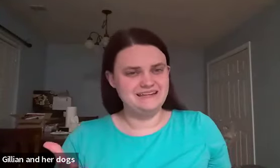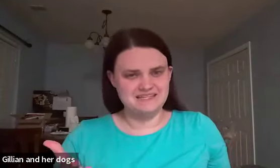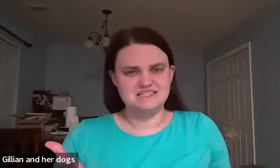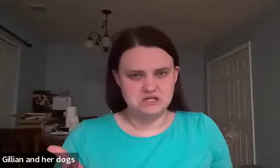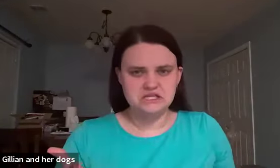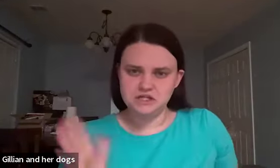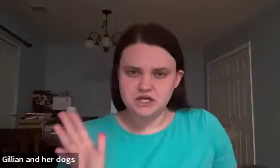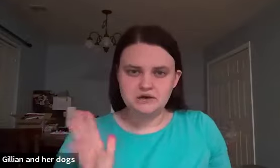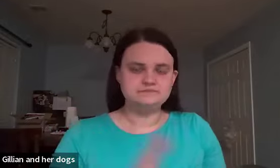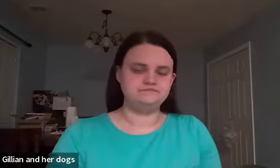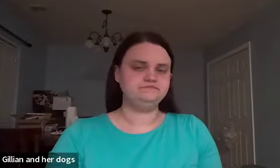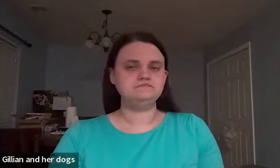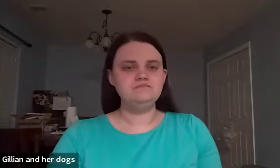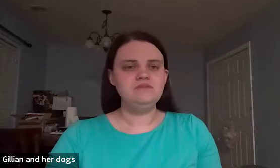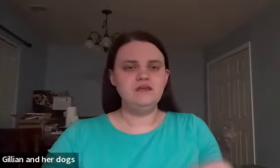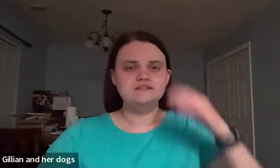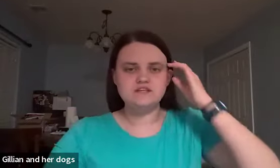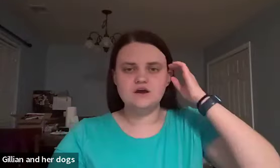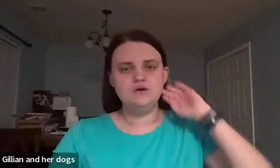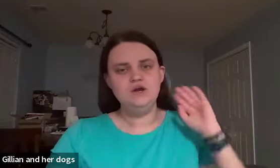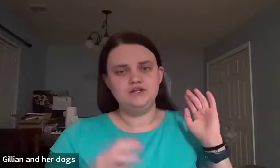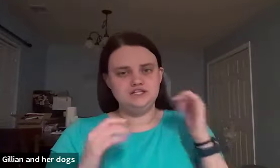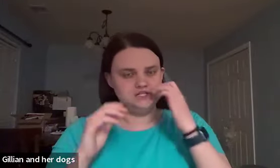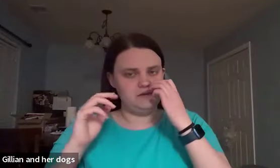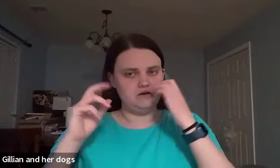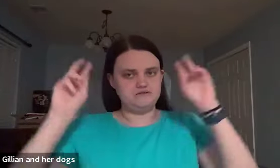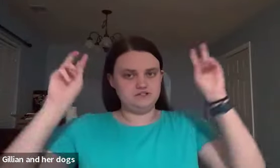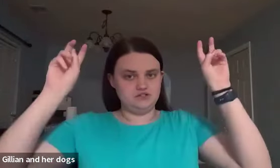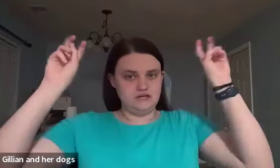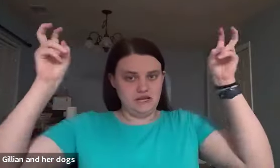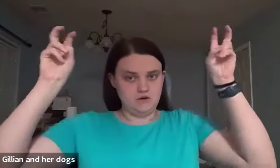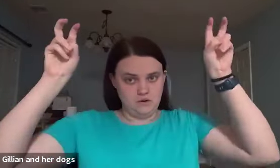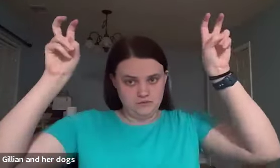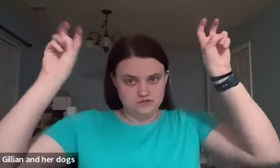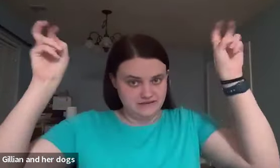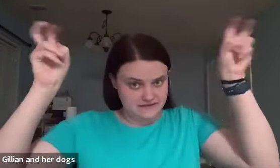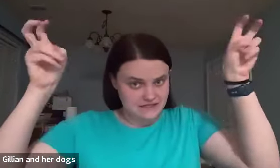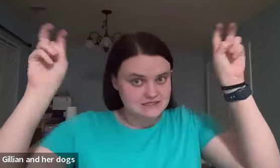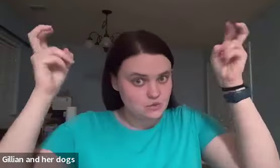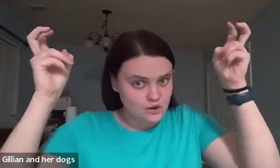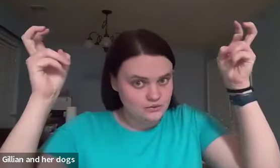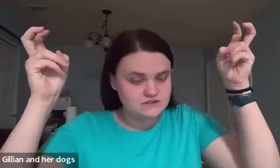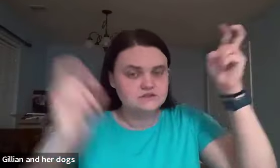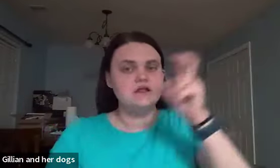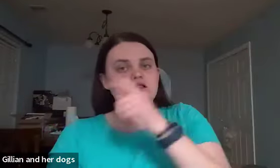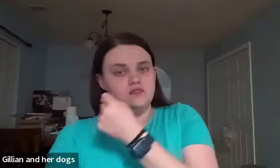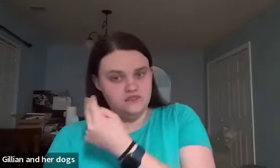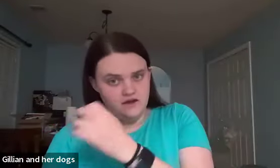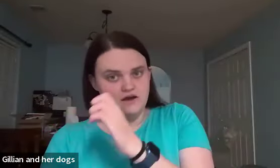not necessarily, you know. And so it's just better off to do like air quote motion like this, quote,